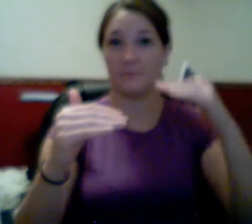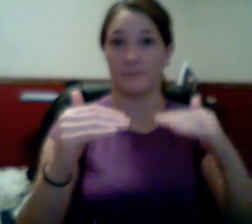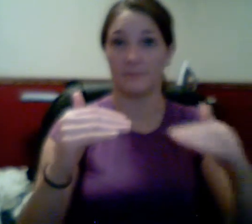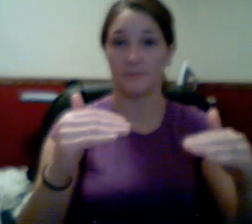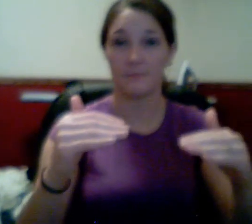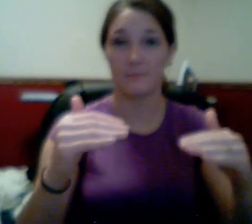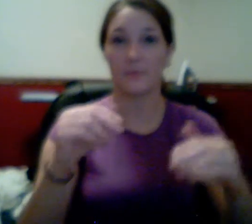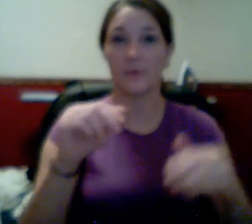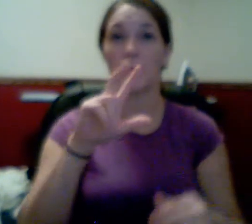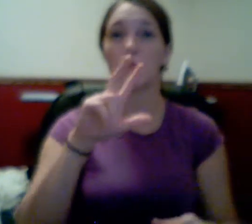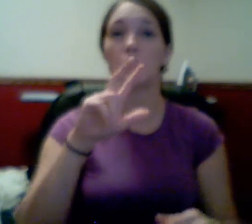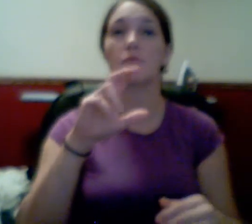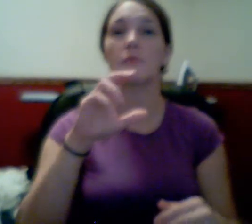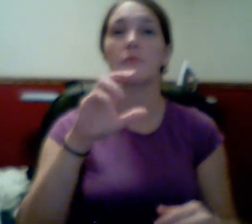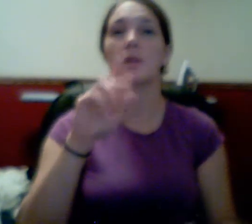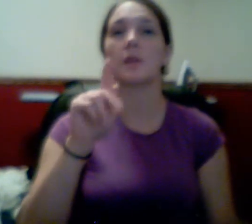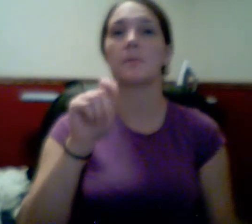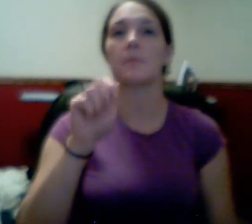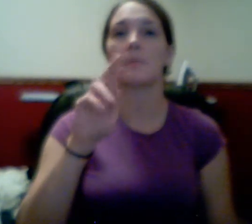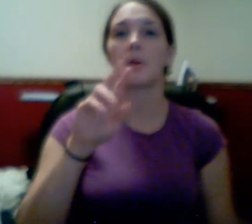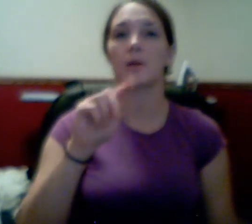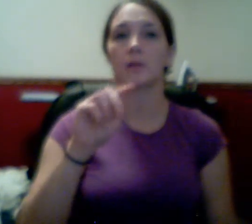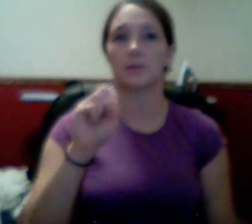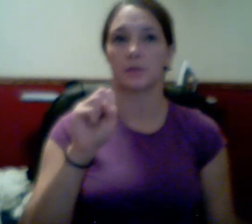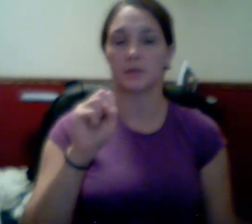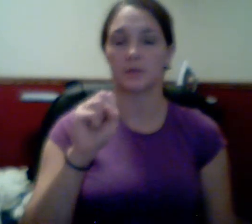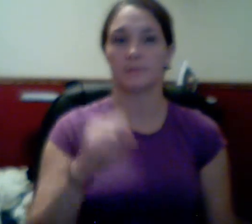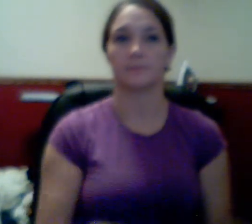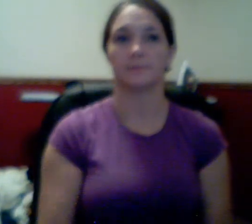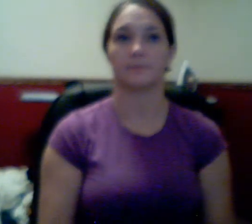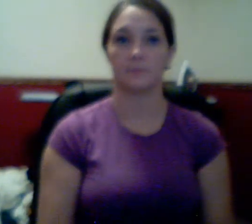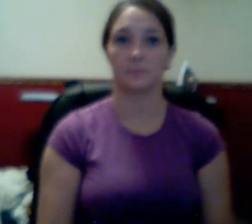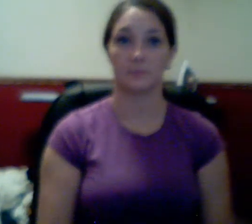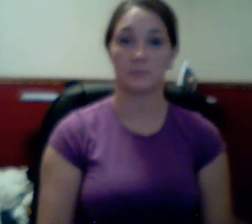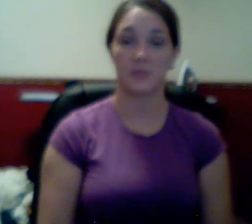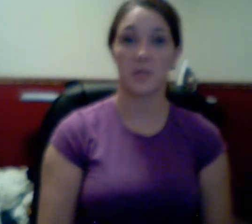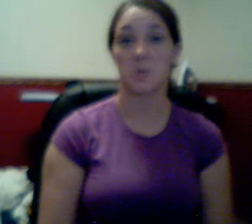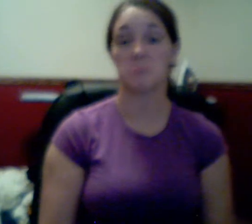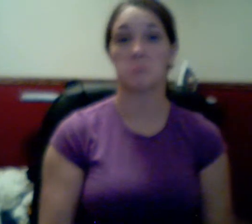circle, how many would fit? Well, approximately 1, 2, 3